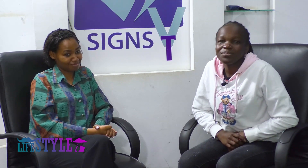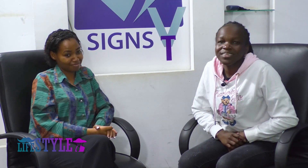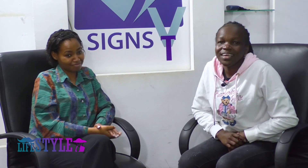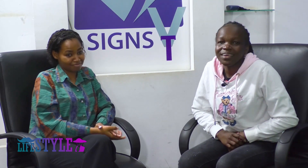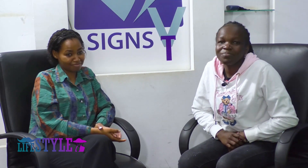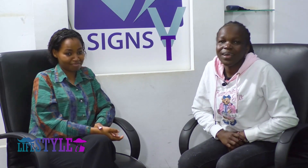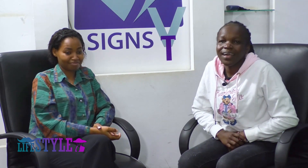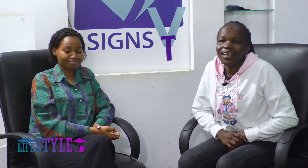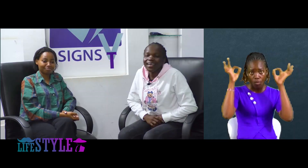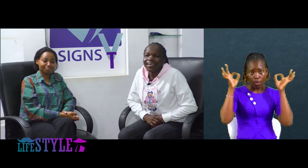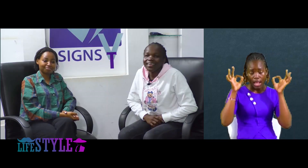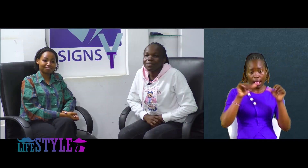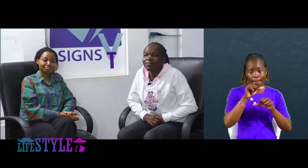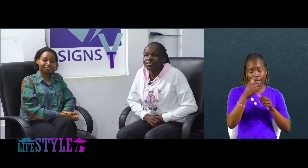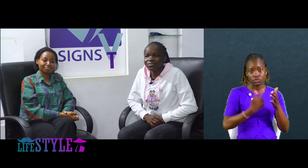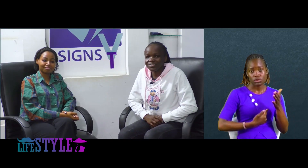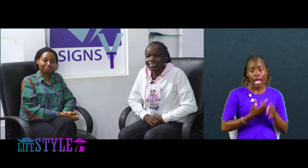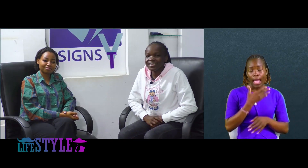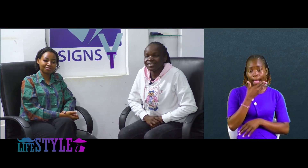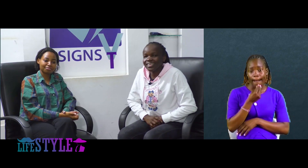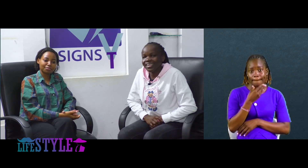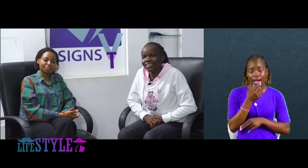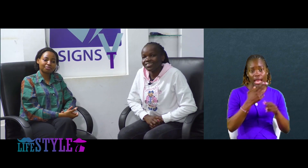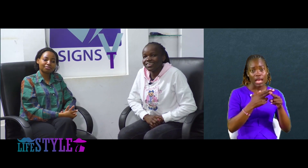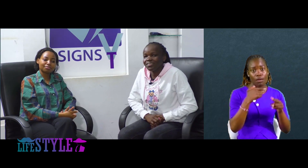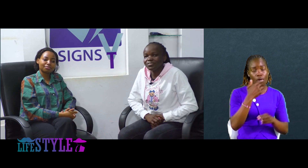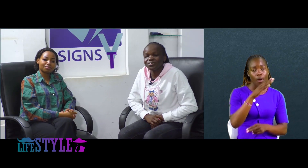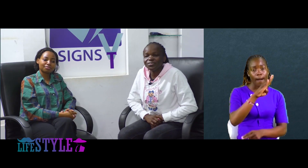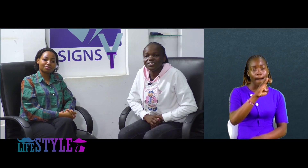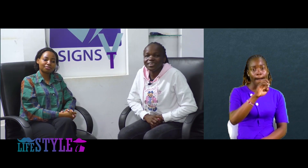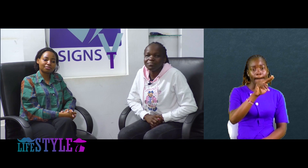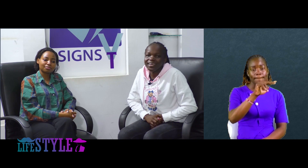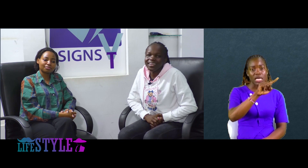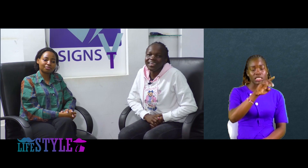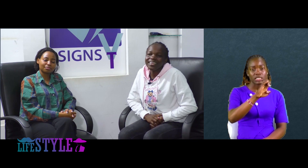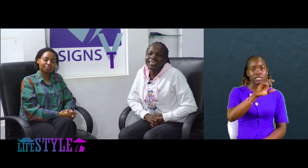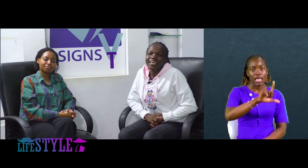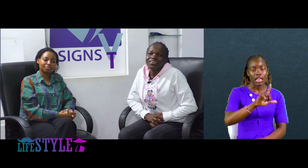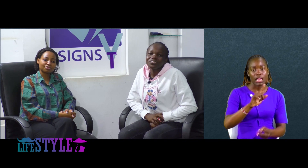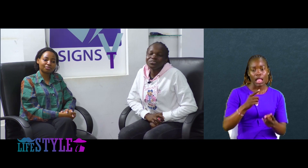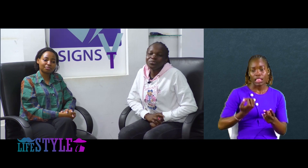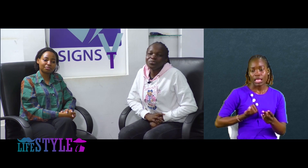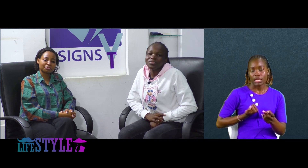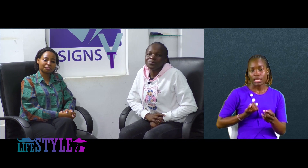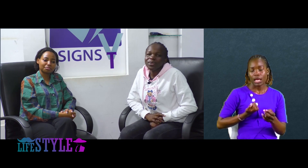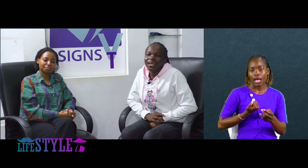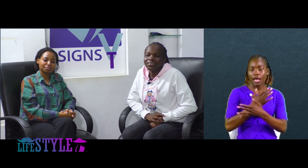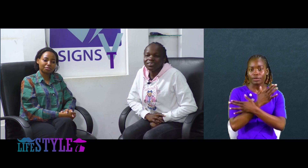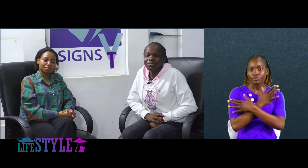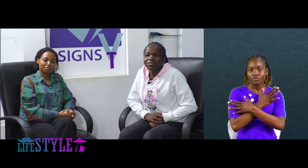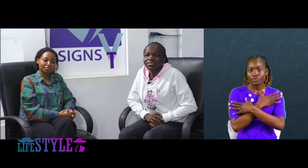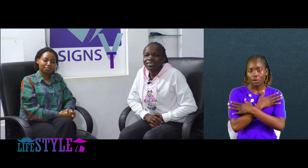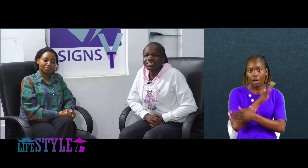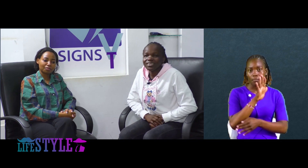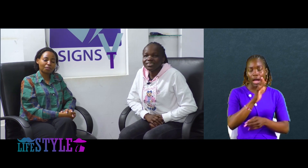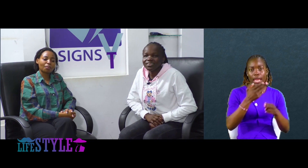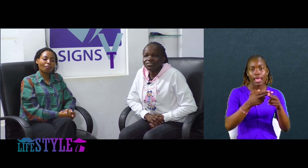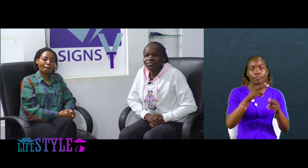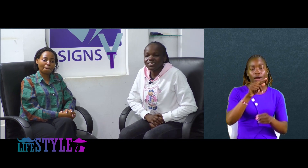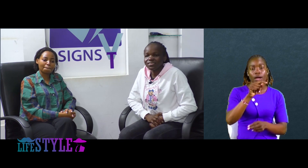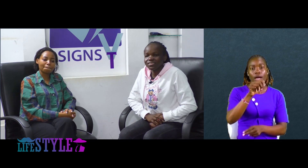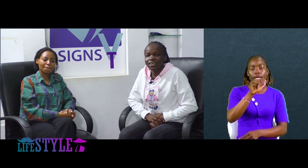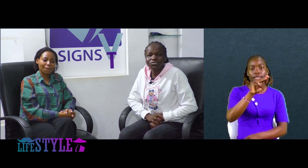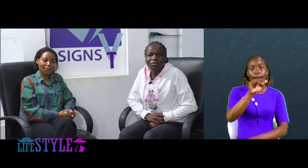is about a man called Denzel and his girlfriend called Tamara. So they were arguing about